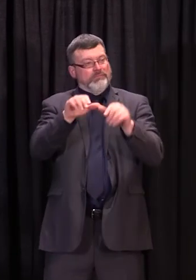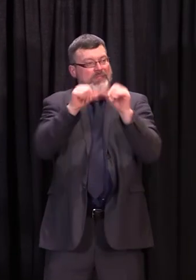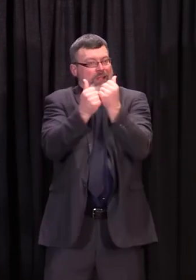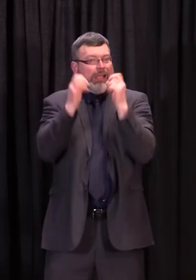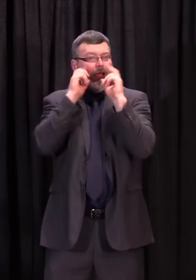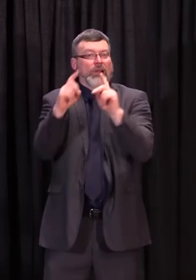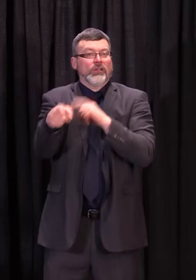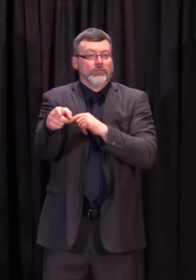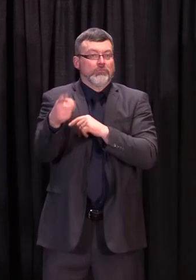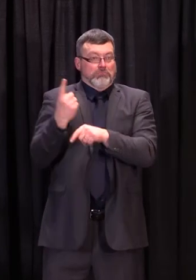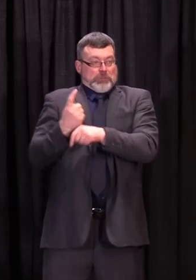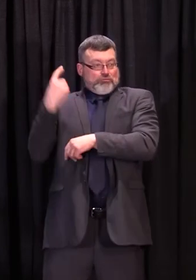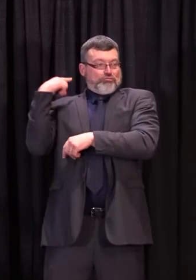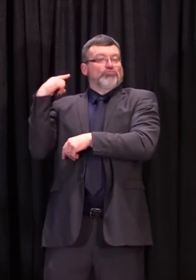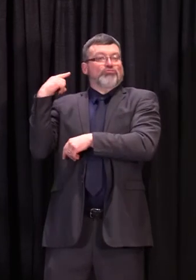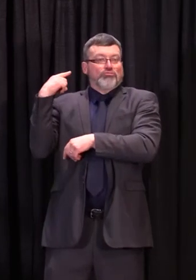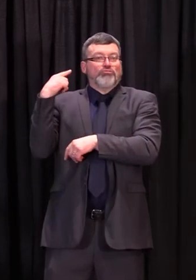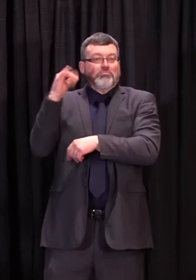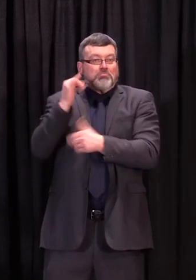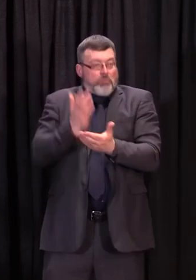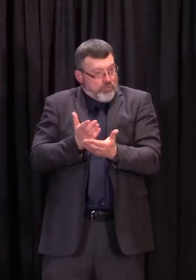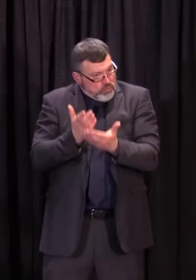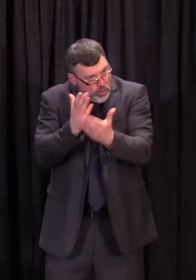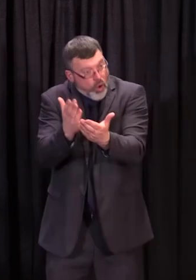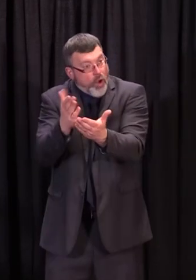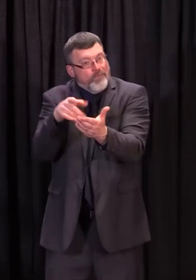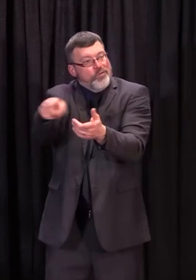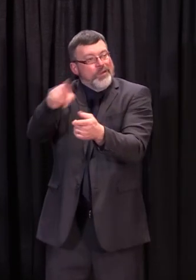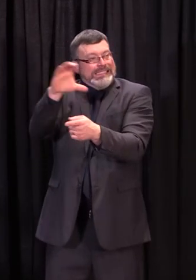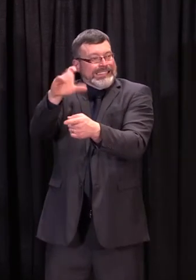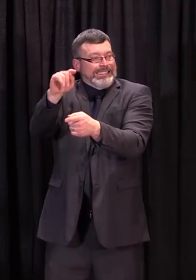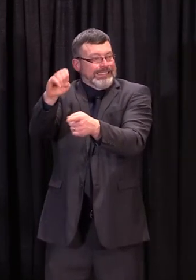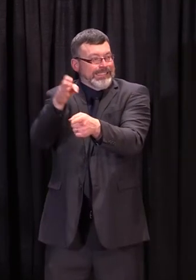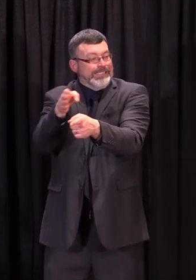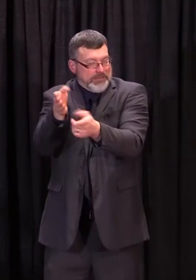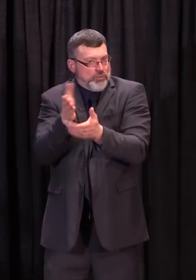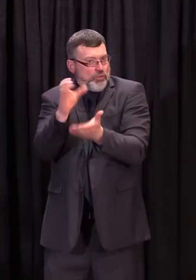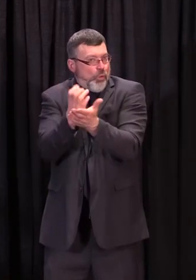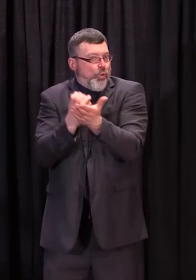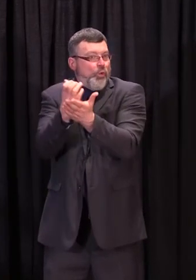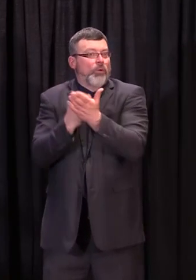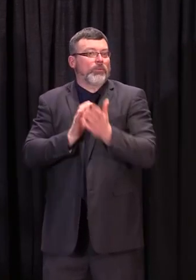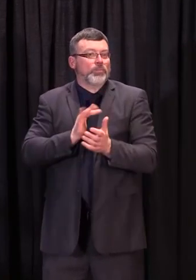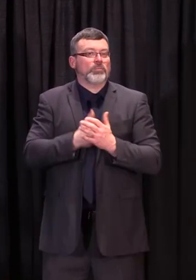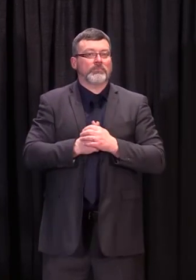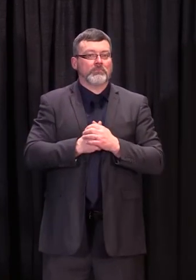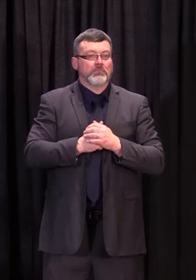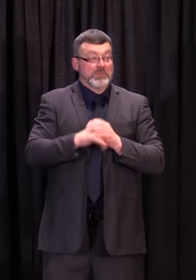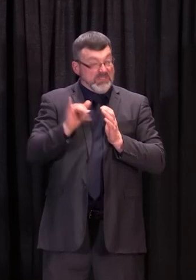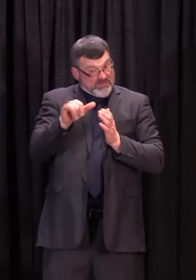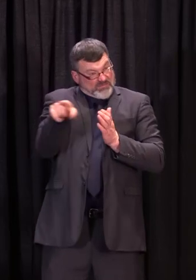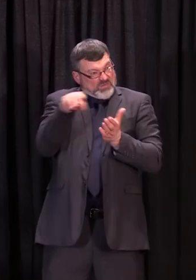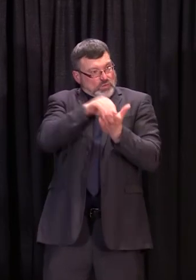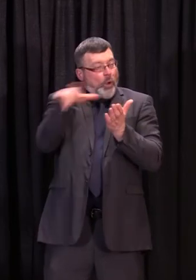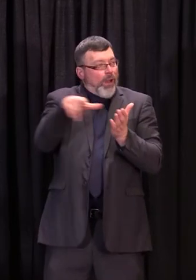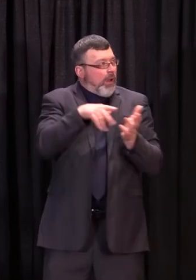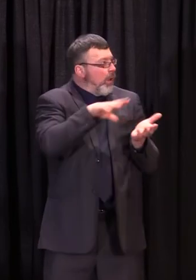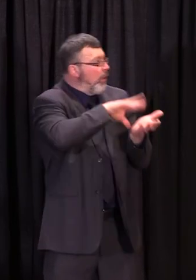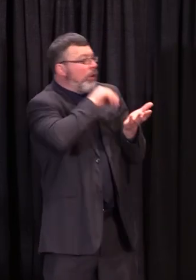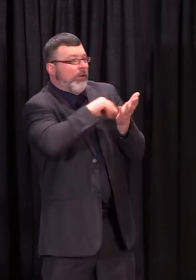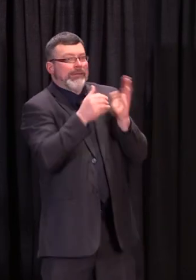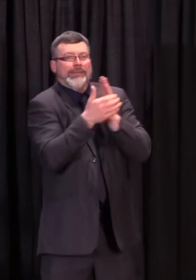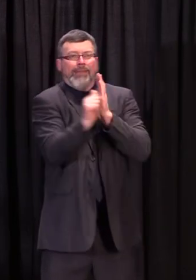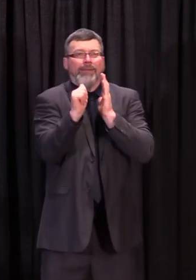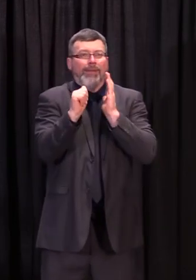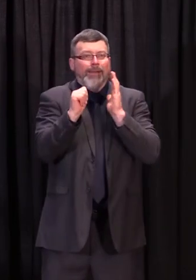at some CTE centers. This will give students the skills they need to enter the electric aviation and